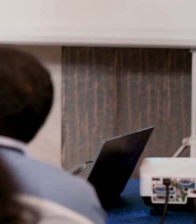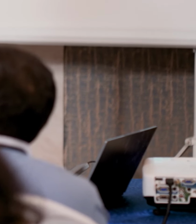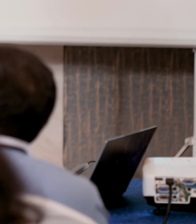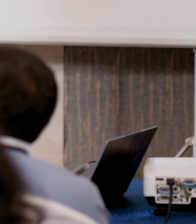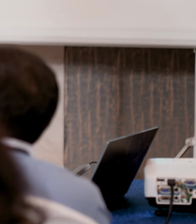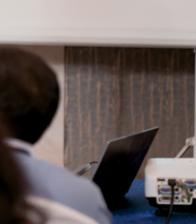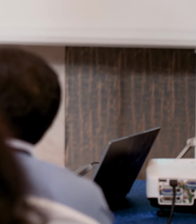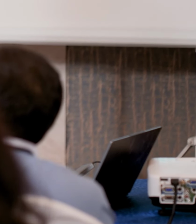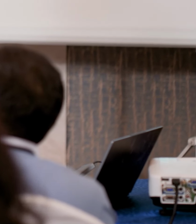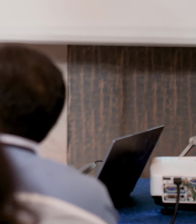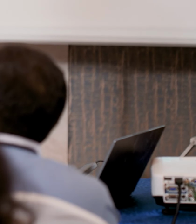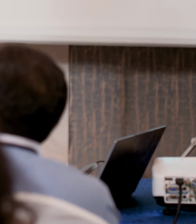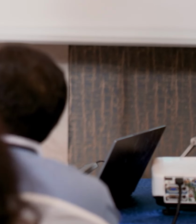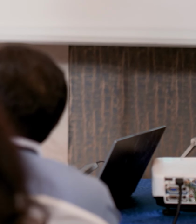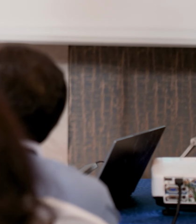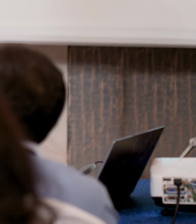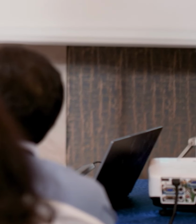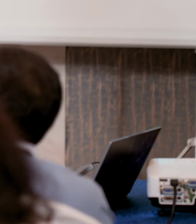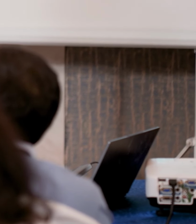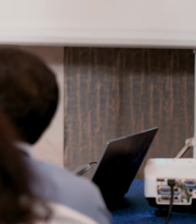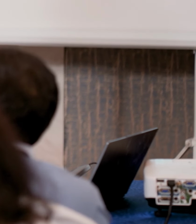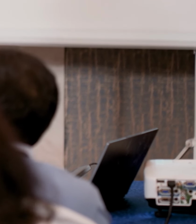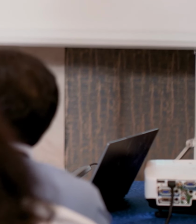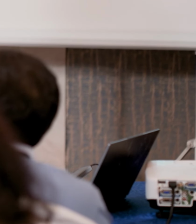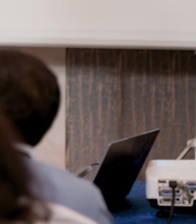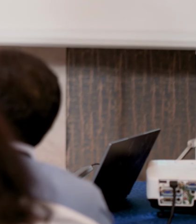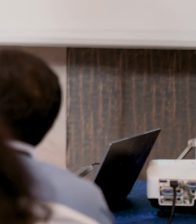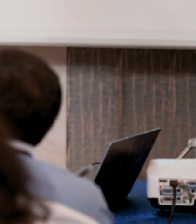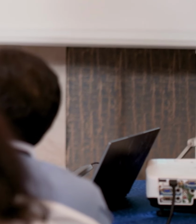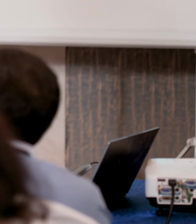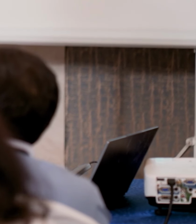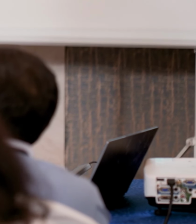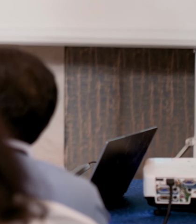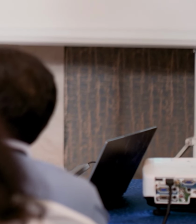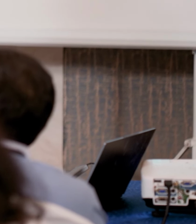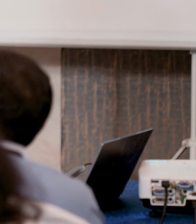Everyone in the room here knows, but we'll have to take this room bigger and bigger. Maybe everyone knows why should we do